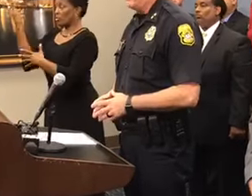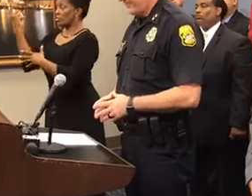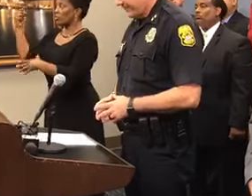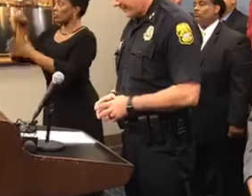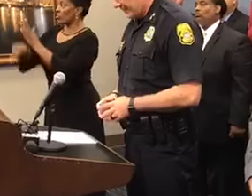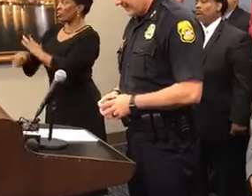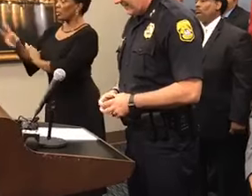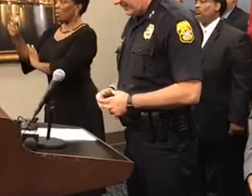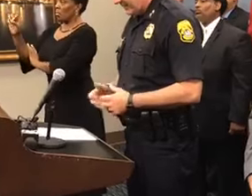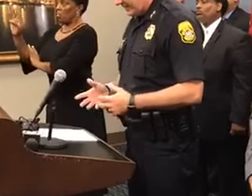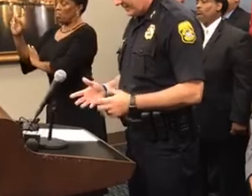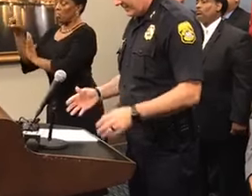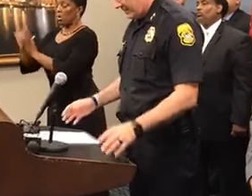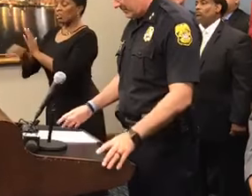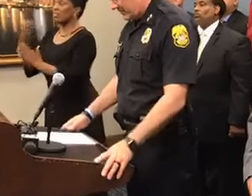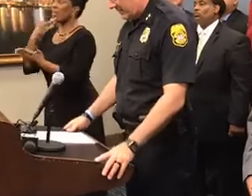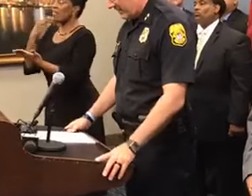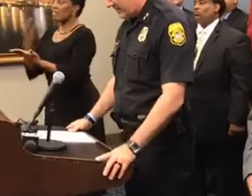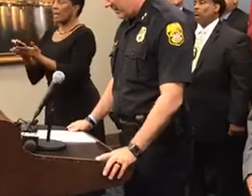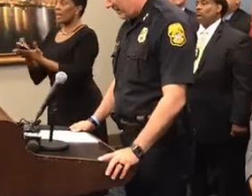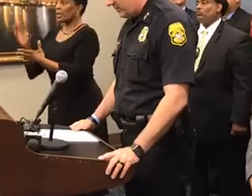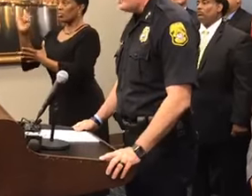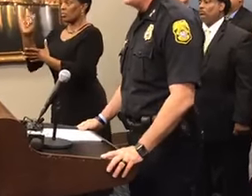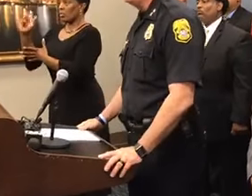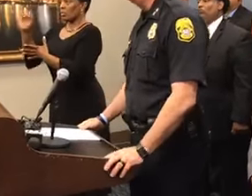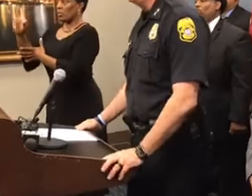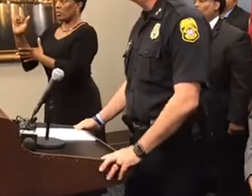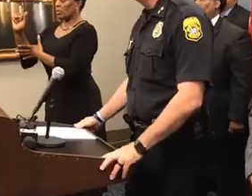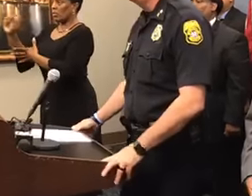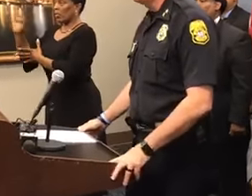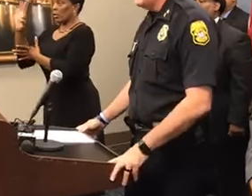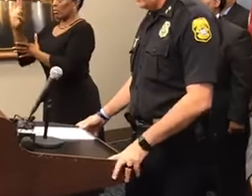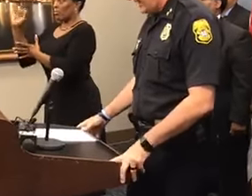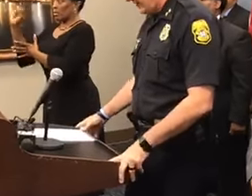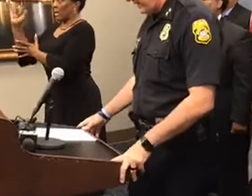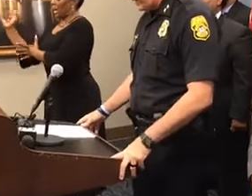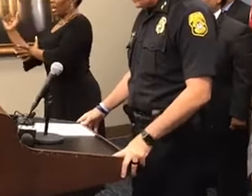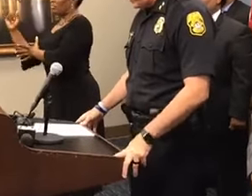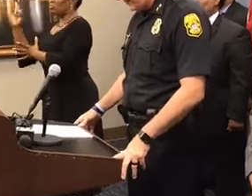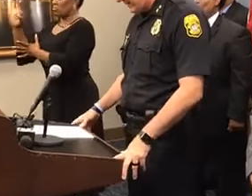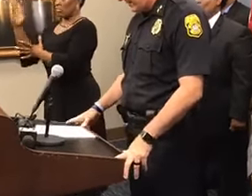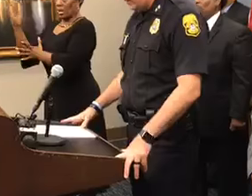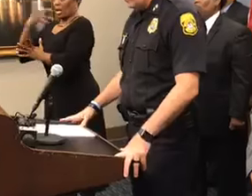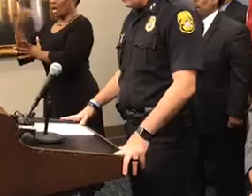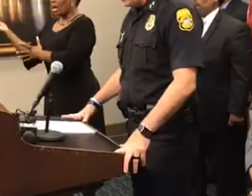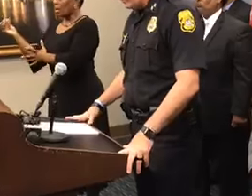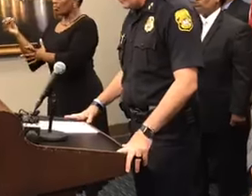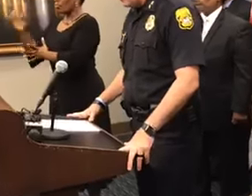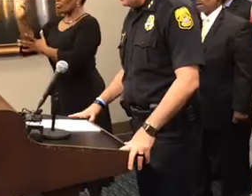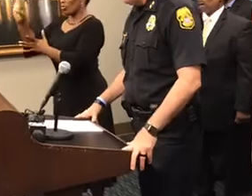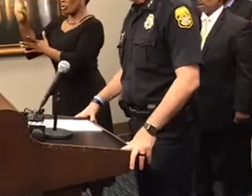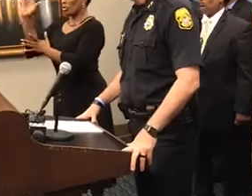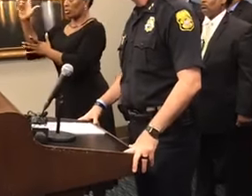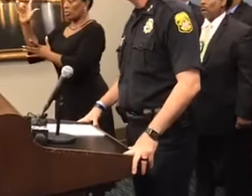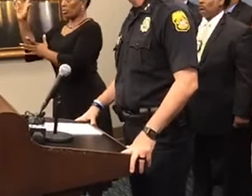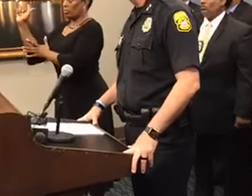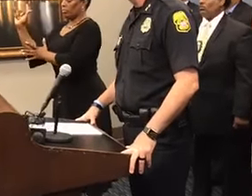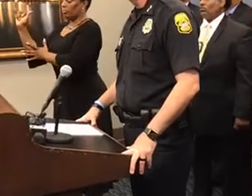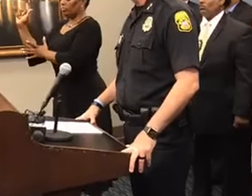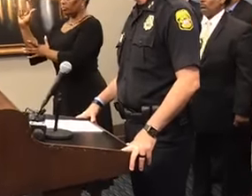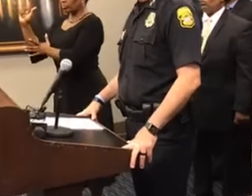murder. I would like to thank the Bureau of Alcohol, Tobacco, and Firearms, the FBI, Florida Department of Law